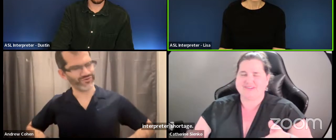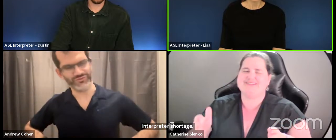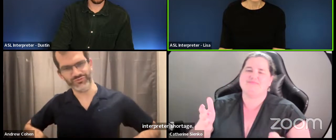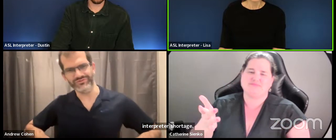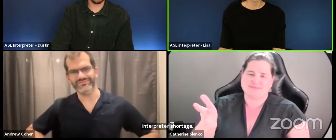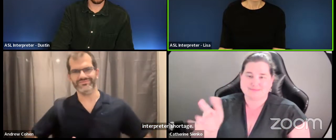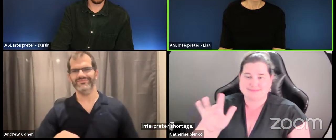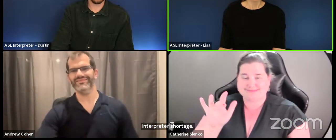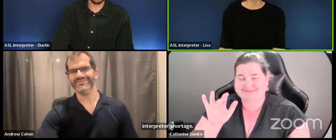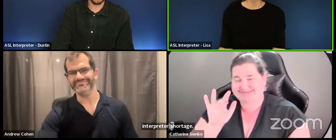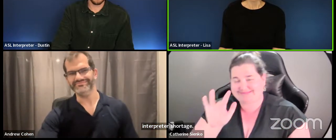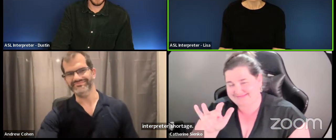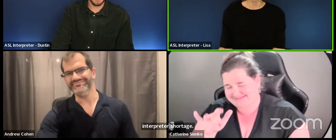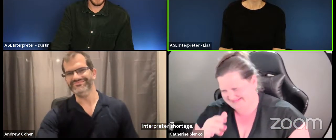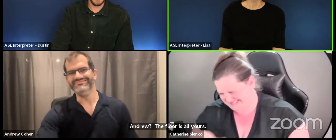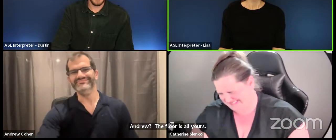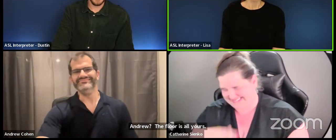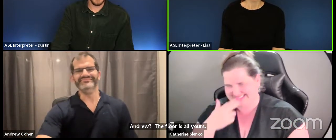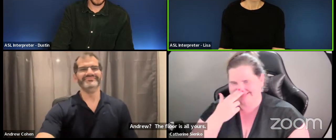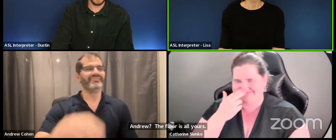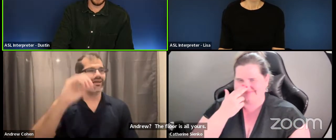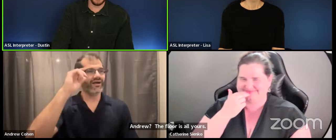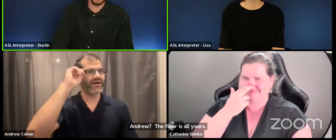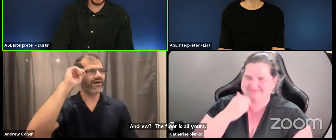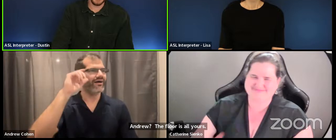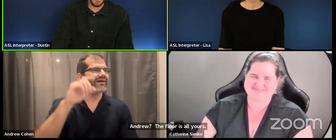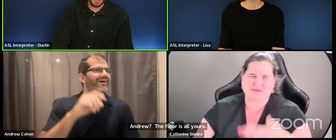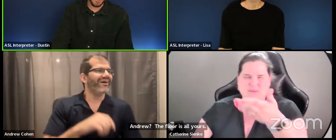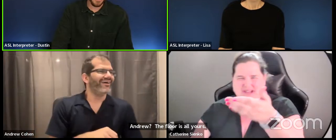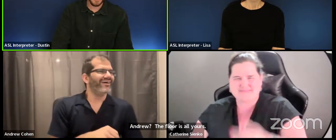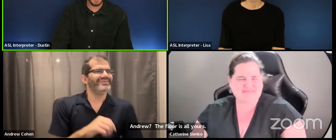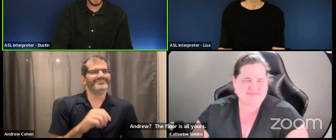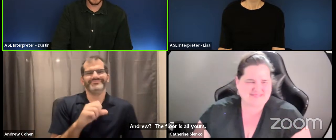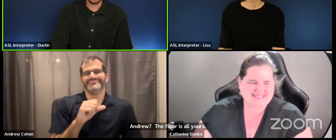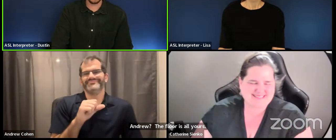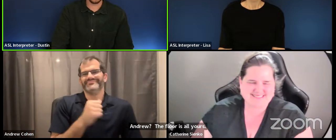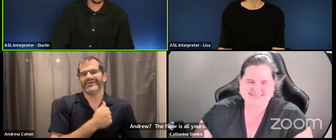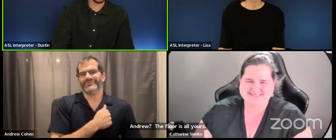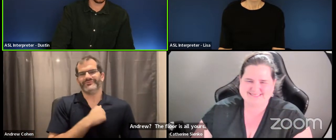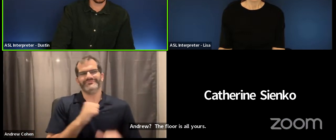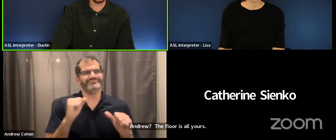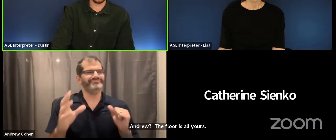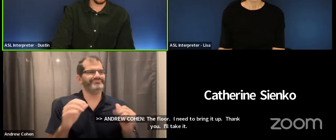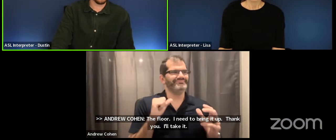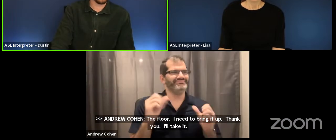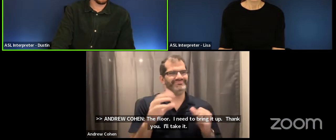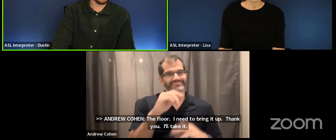The floor? I need to bring it up. Thank you. I'll take it. Oh, you.